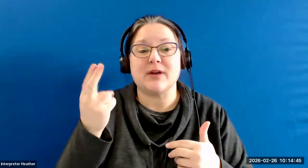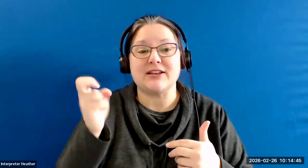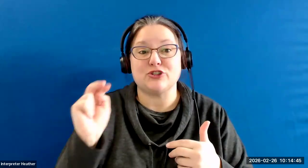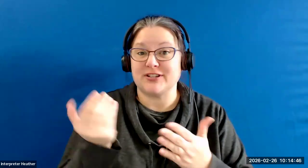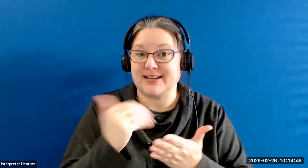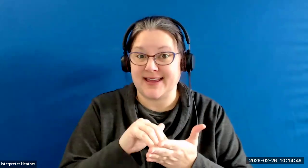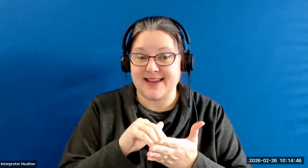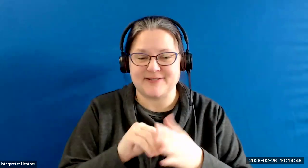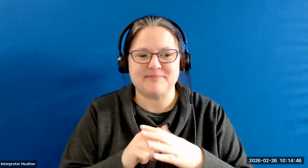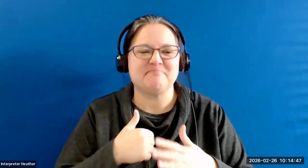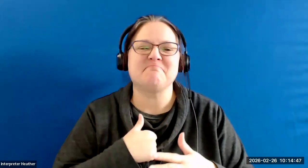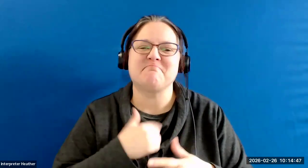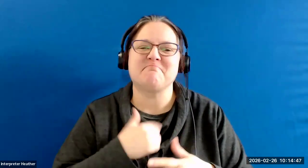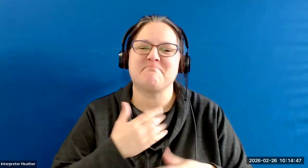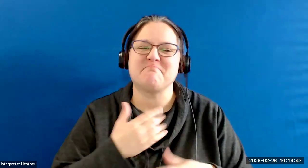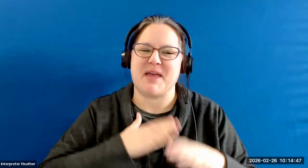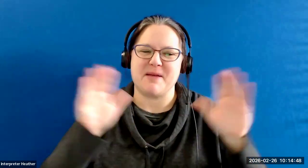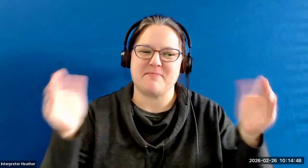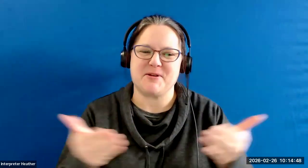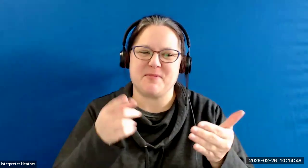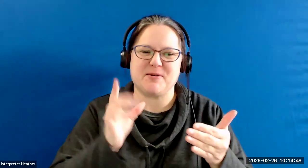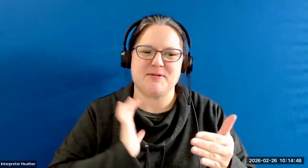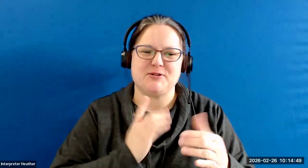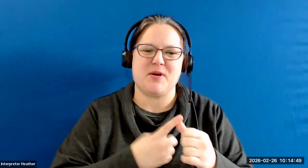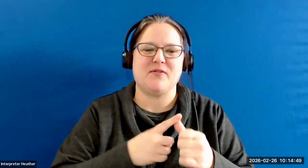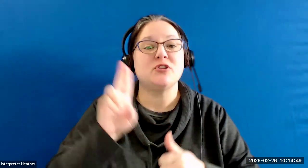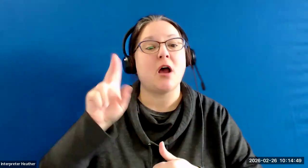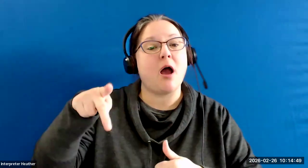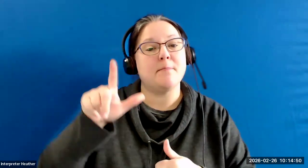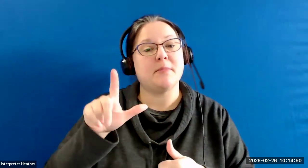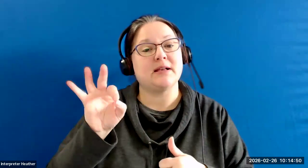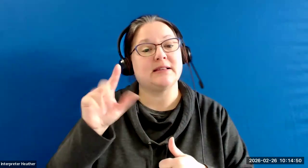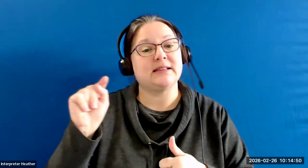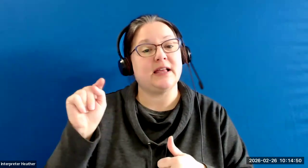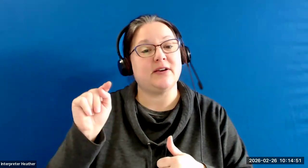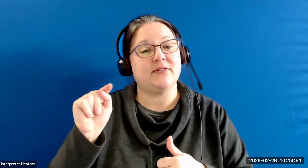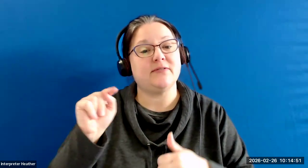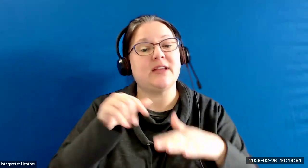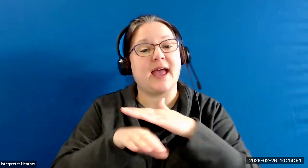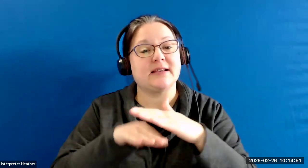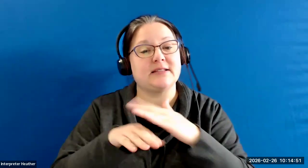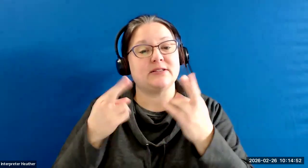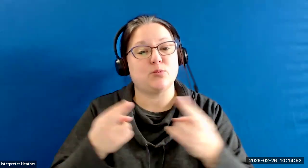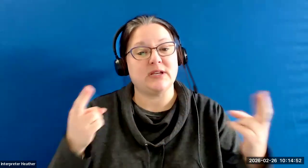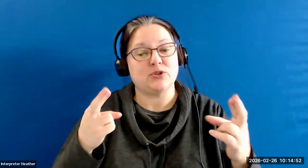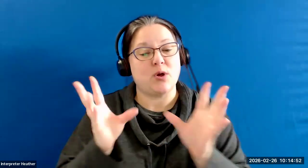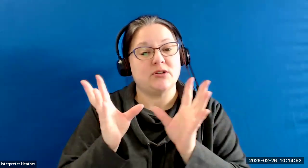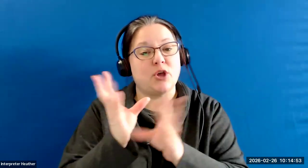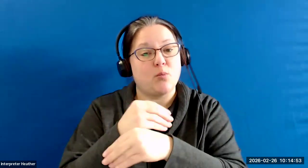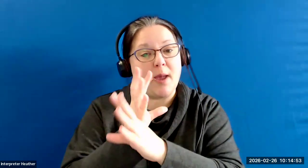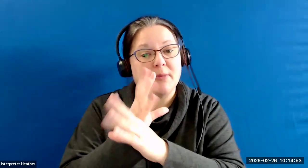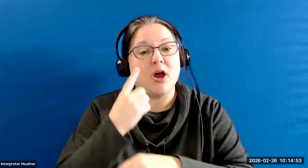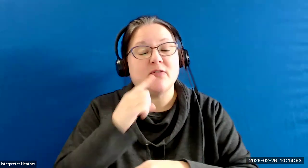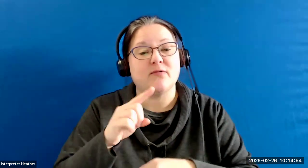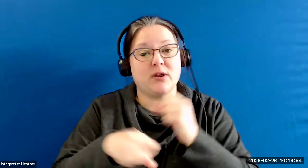so happy to welcome you to our first Uplift Access webinar of 2026. These